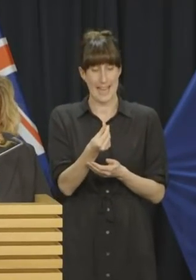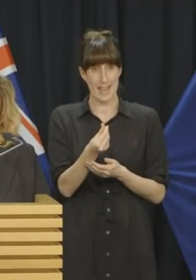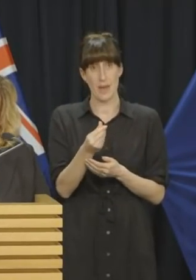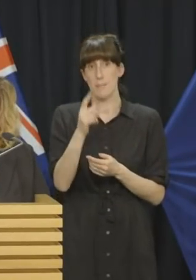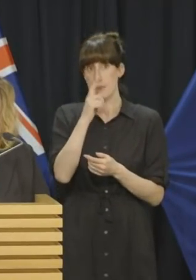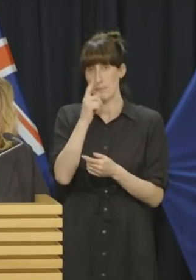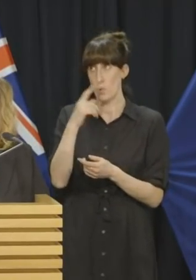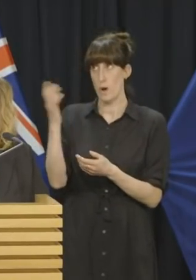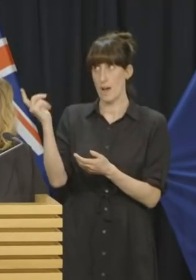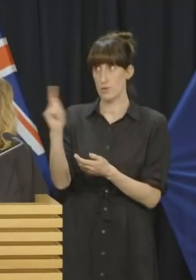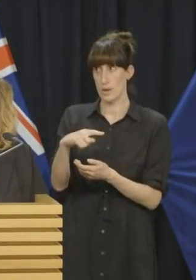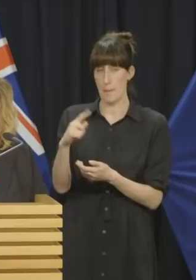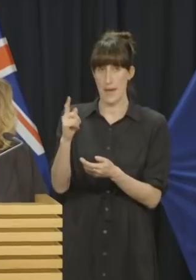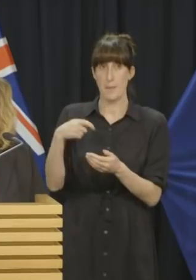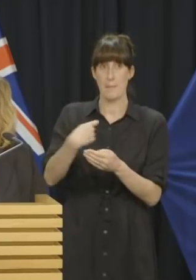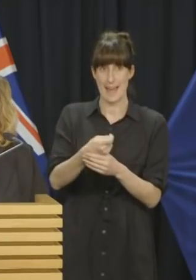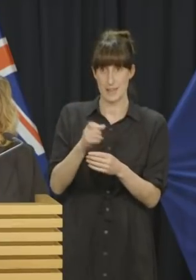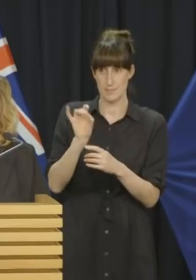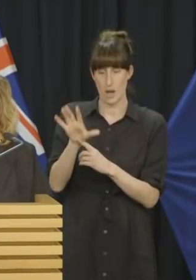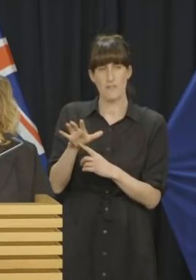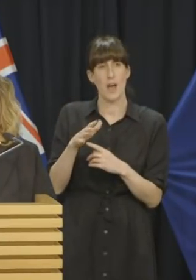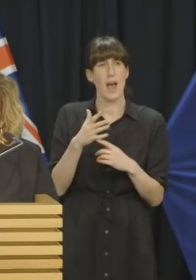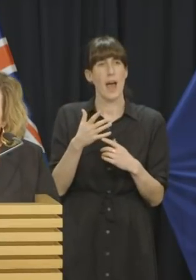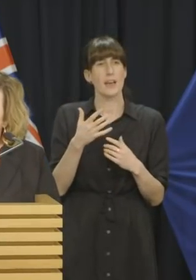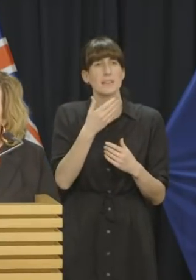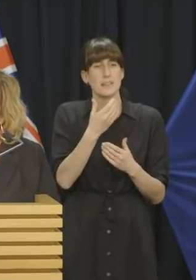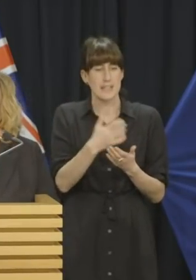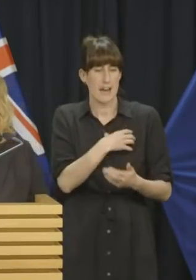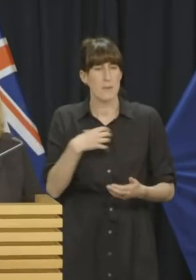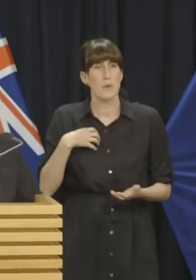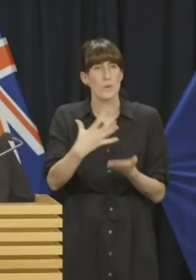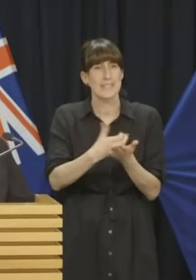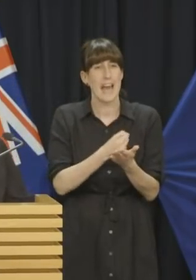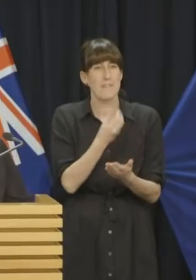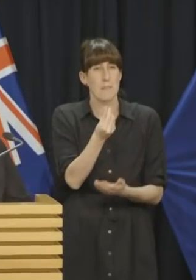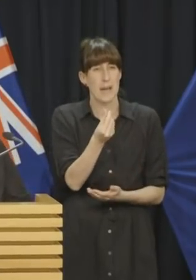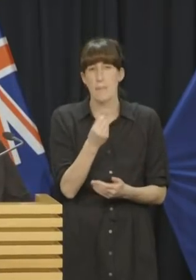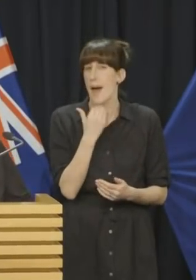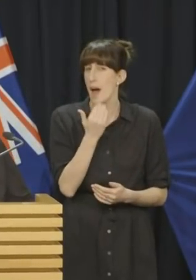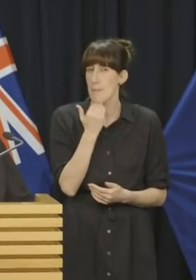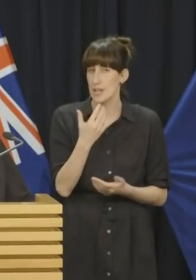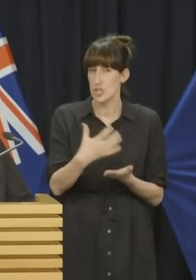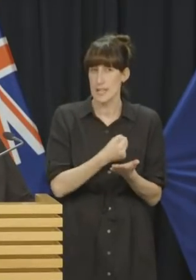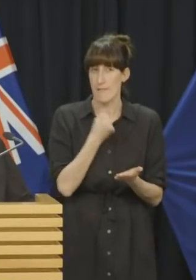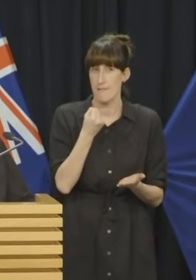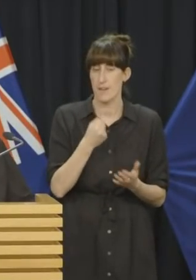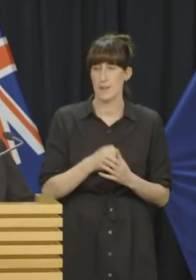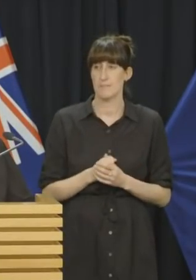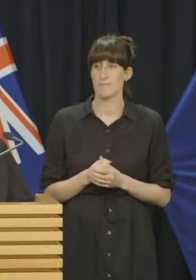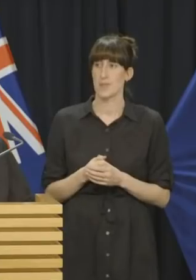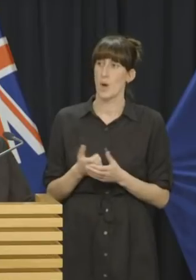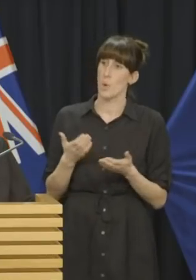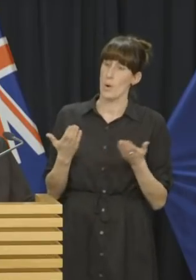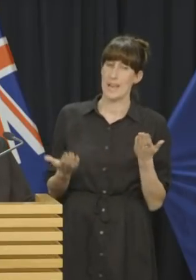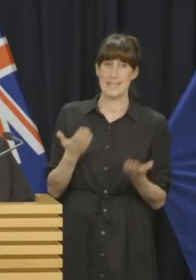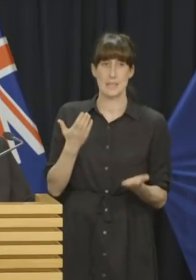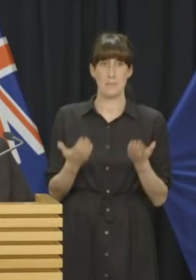the costs and the revenue that are associated with it, that we're not. It depends, of course, on